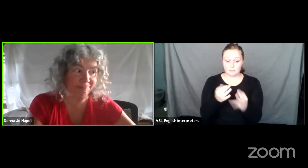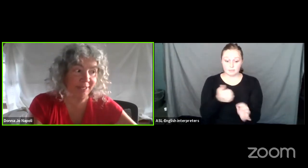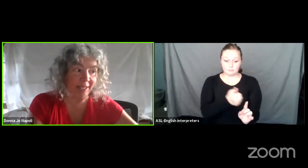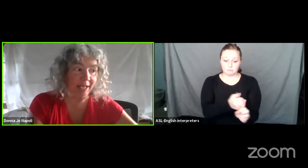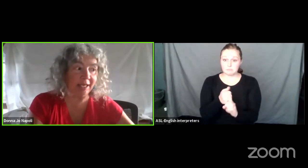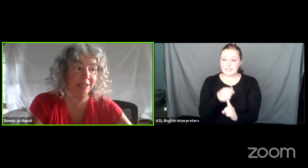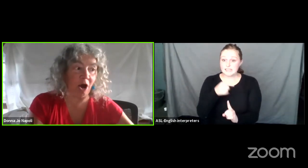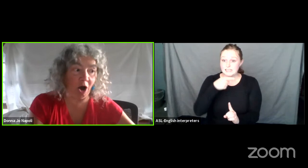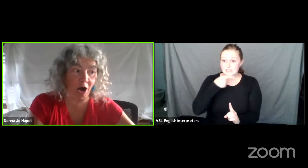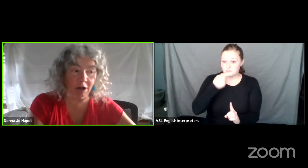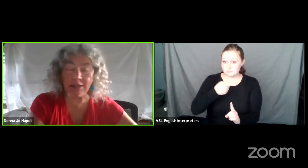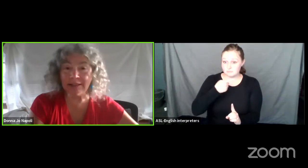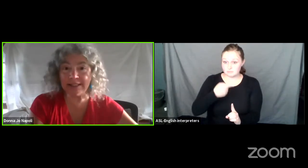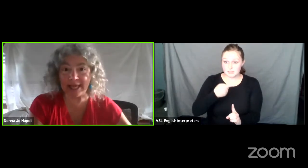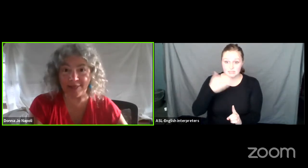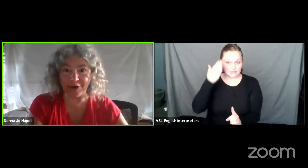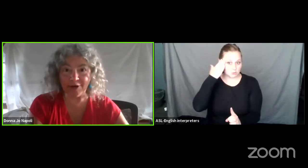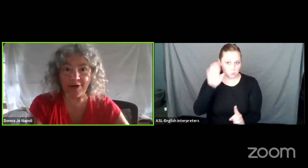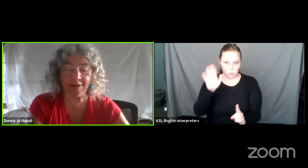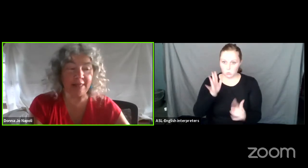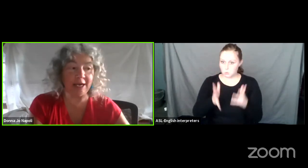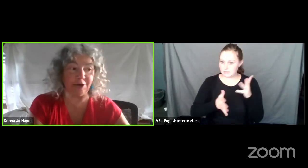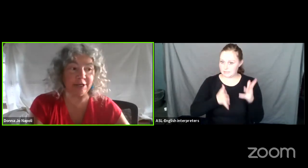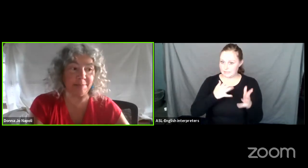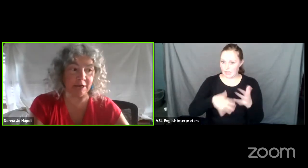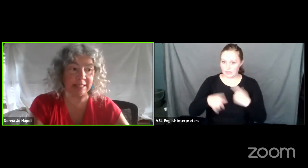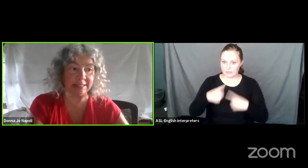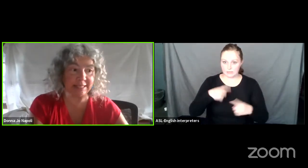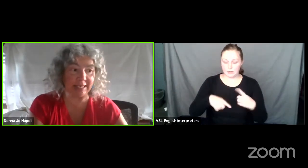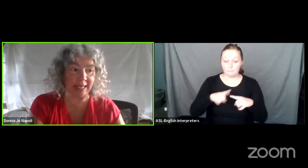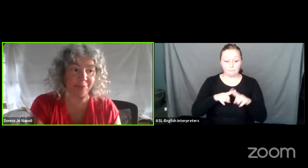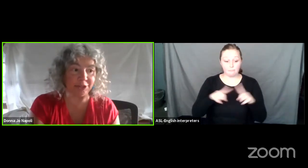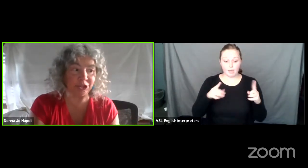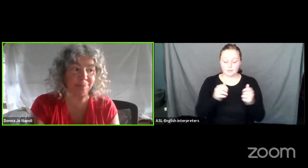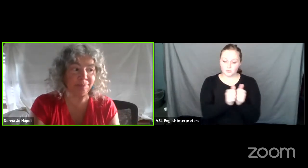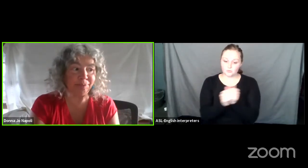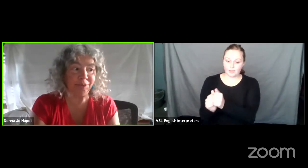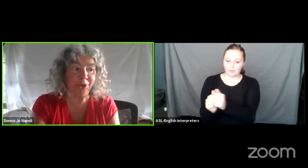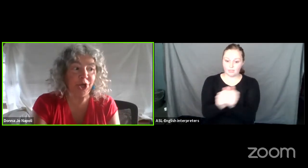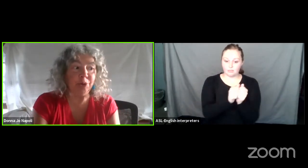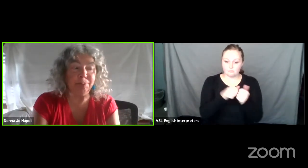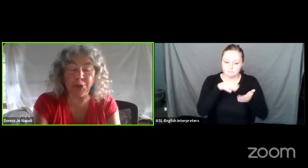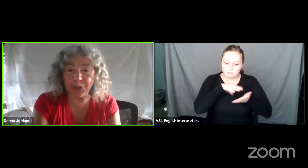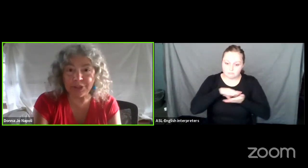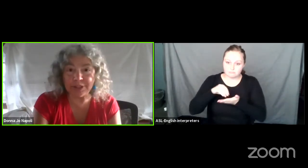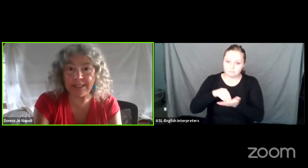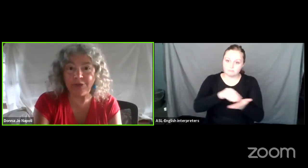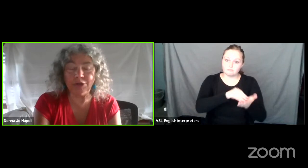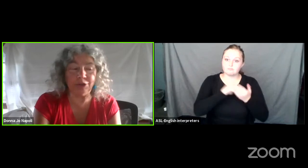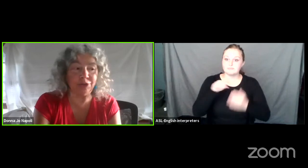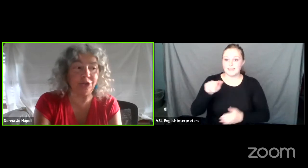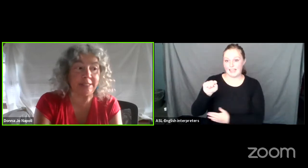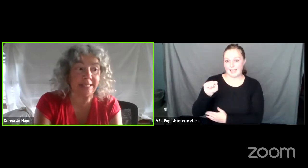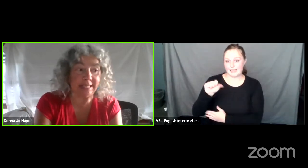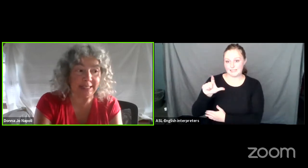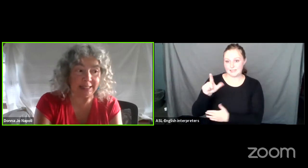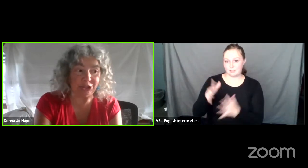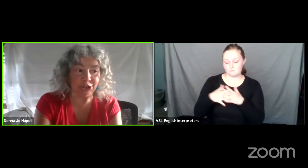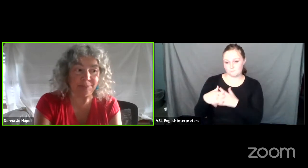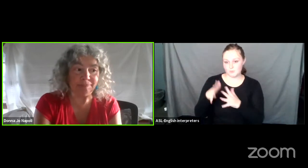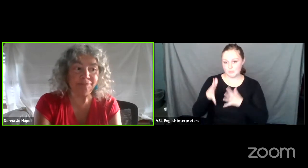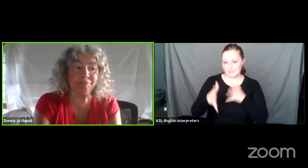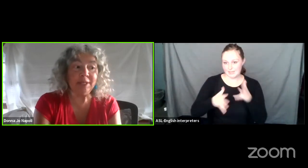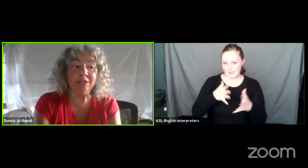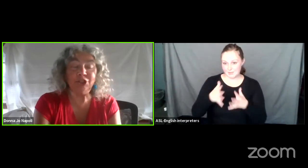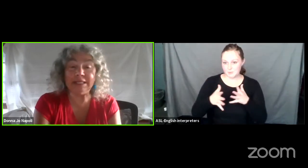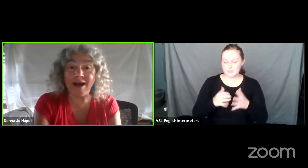sign, and all together they learned American Sign Language. Books introduced her to